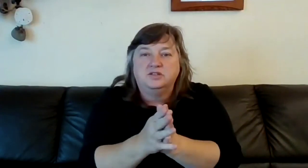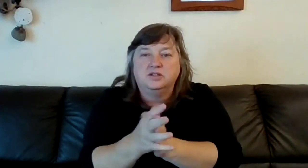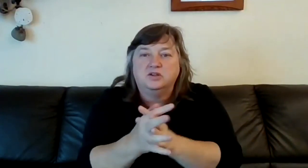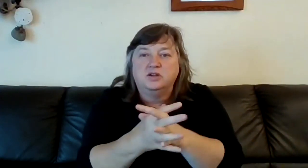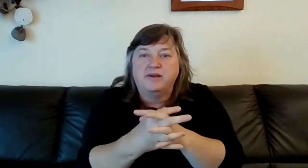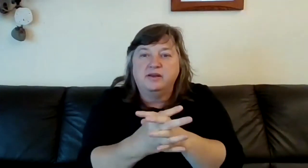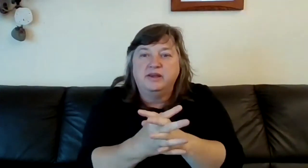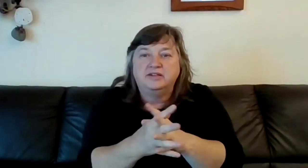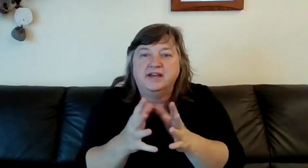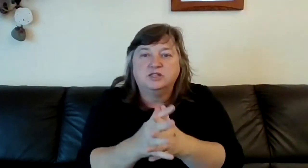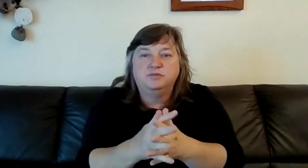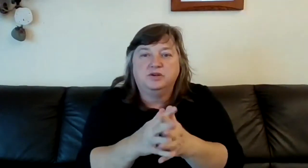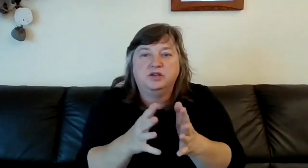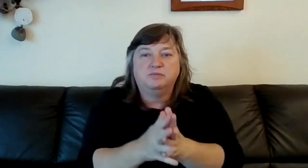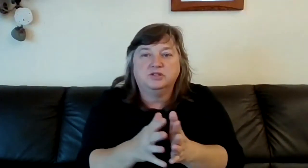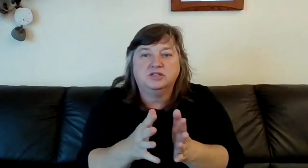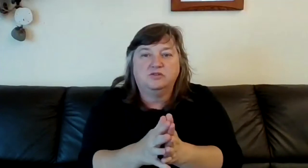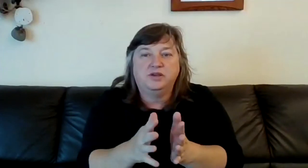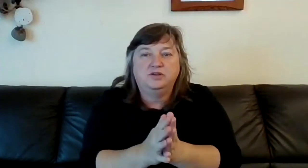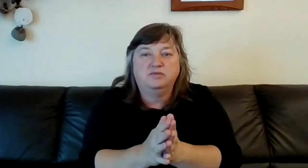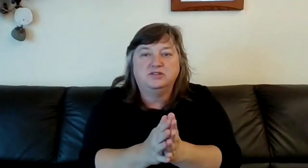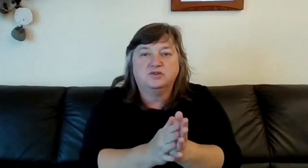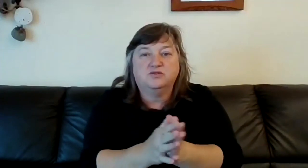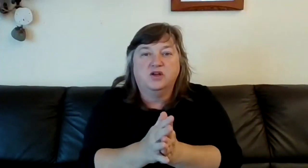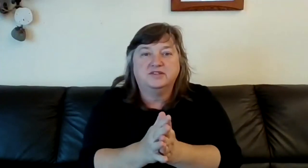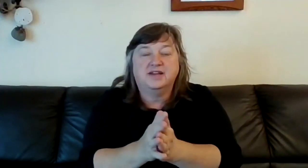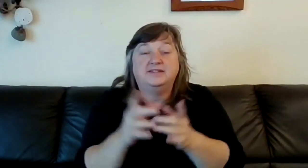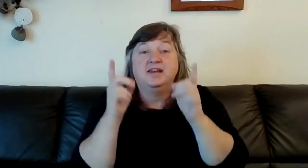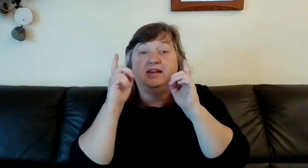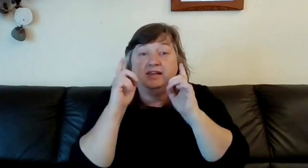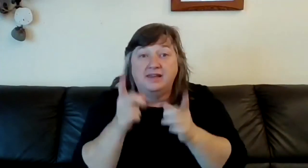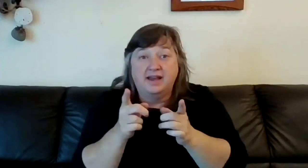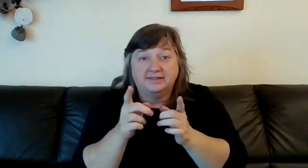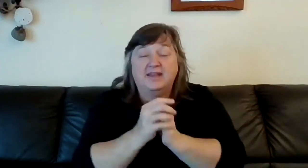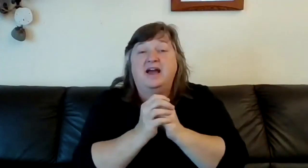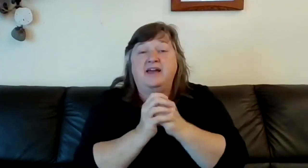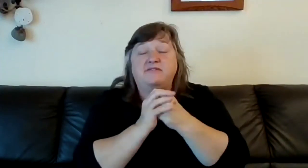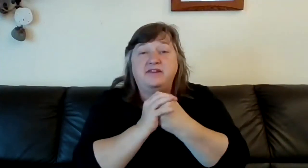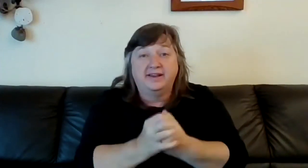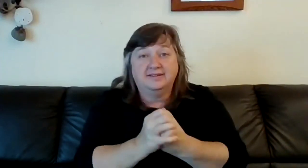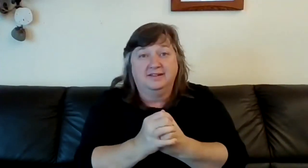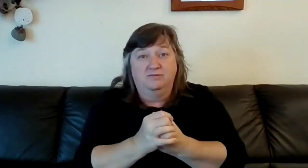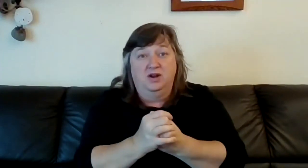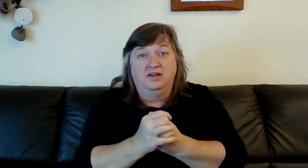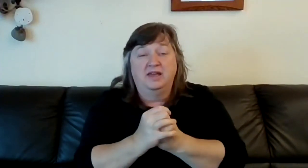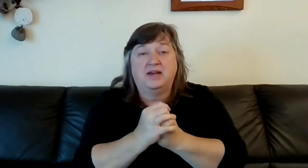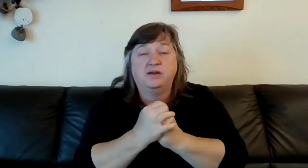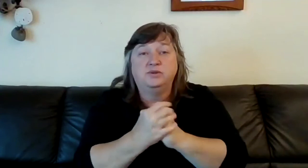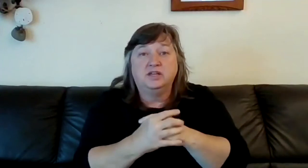Question, could I recommend a textbook we could purchase that would be a good resource for all the signs? Yes, I have an excellent one, and I will